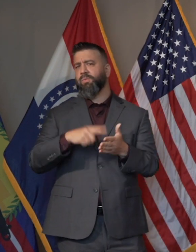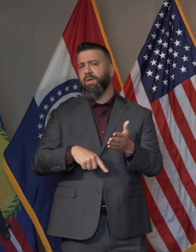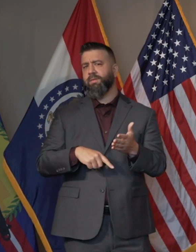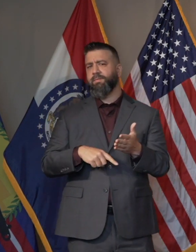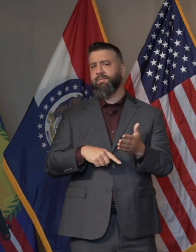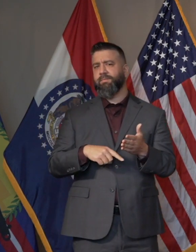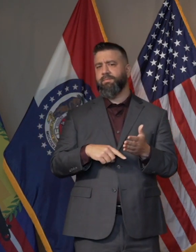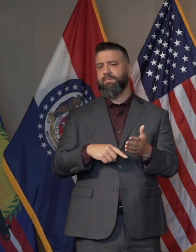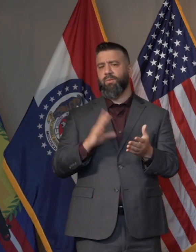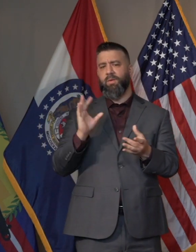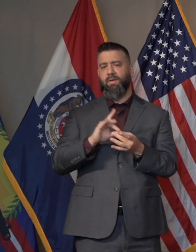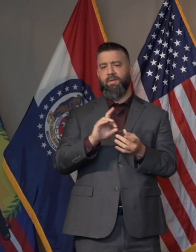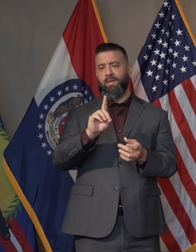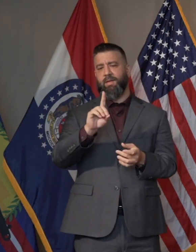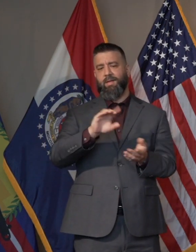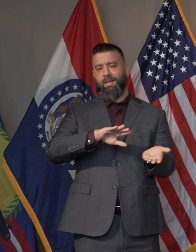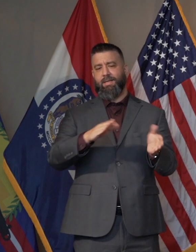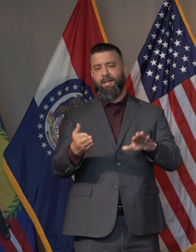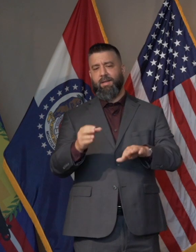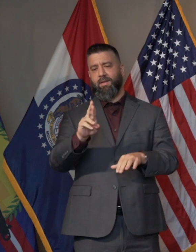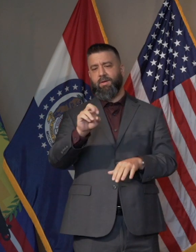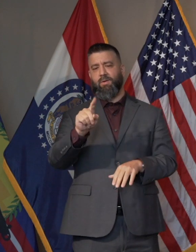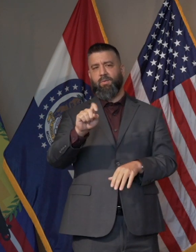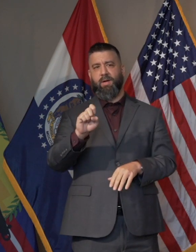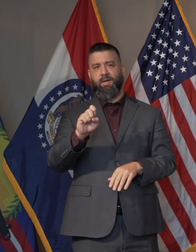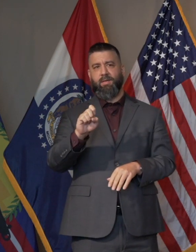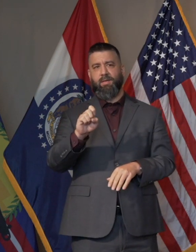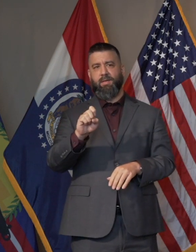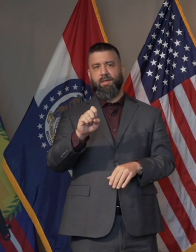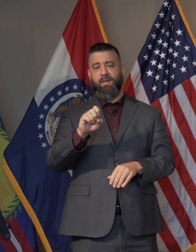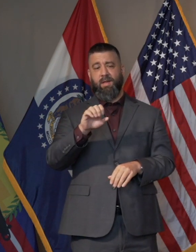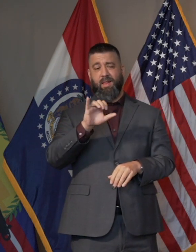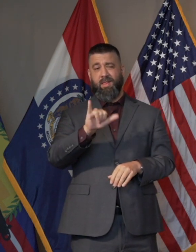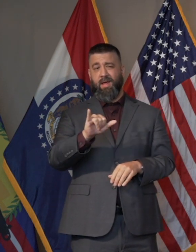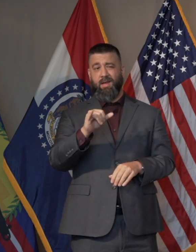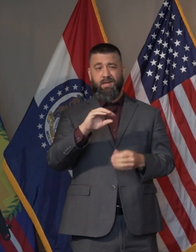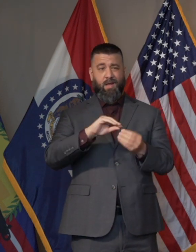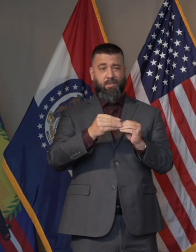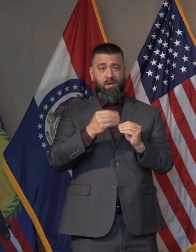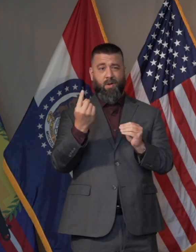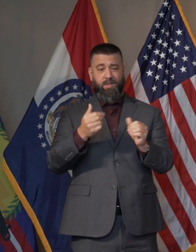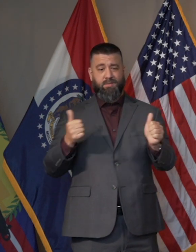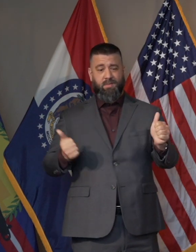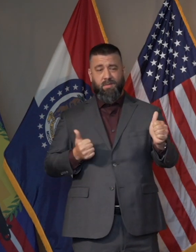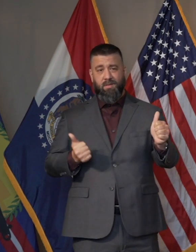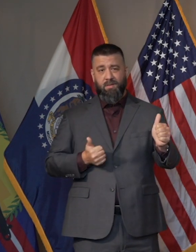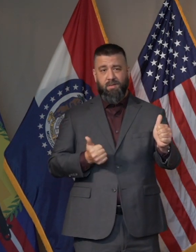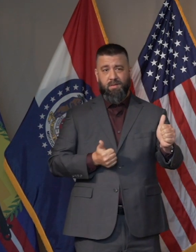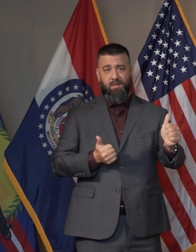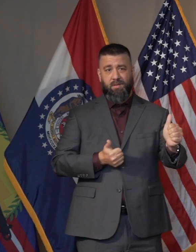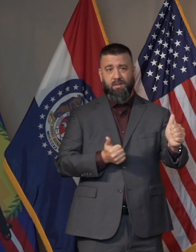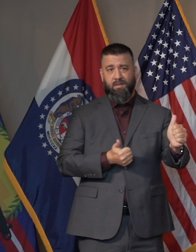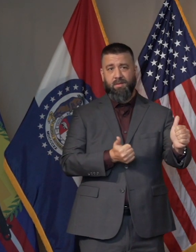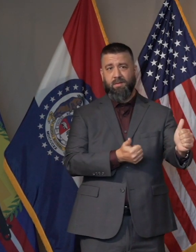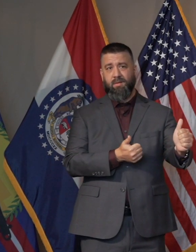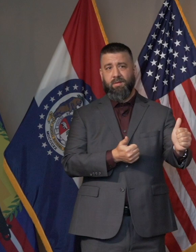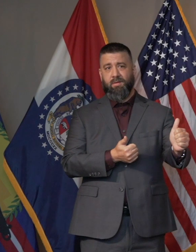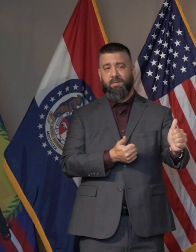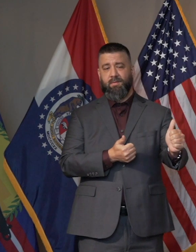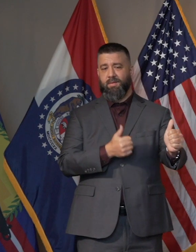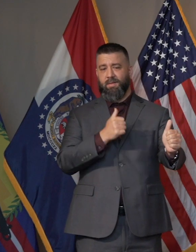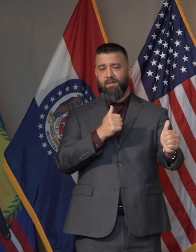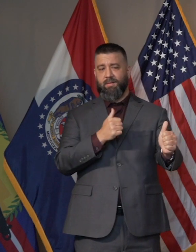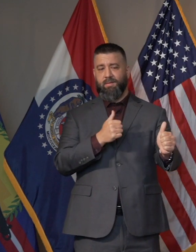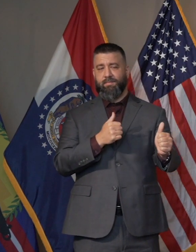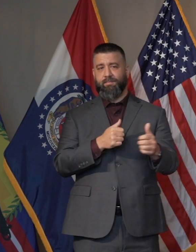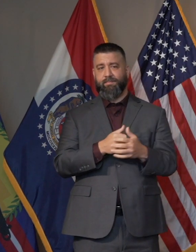rate. The death rate is a lagging indicator of the raging virus